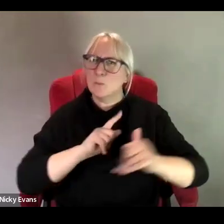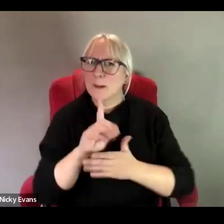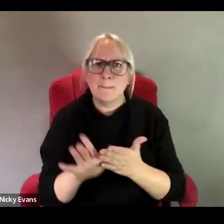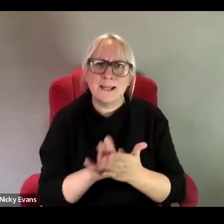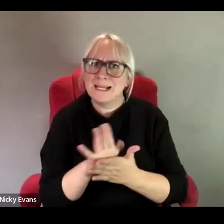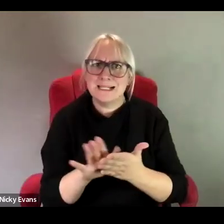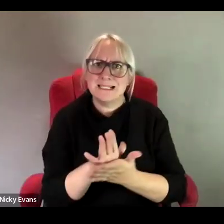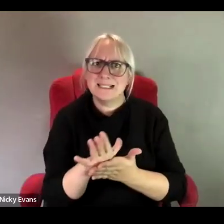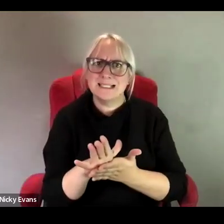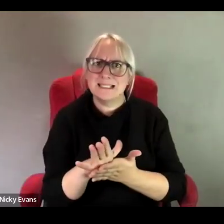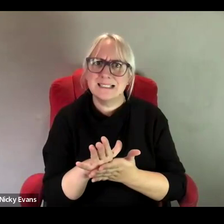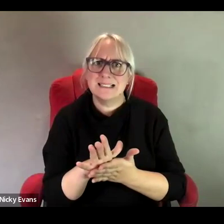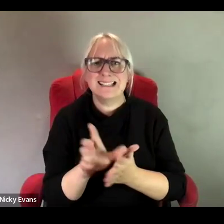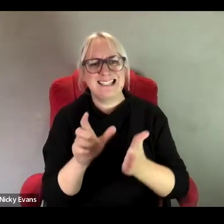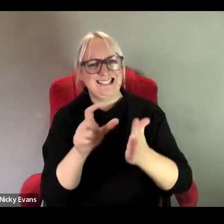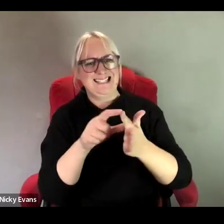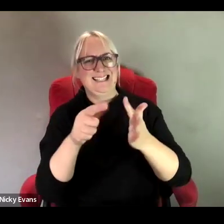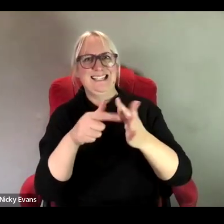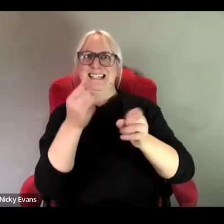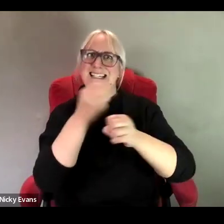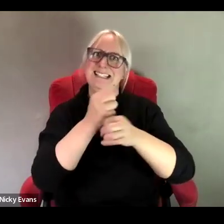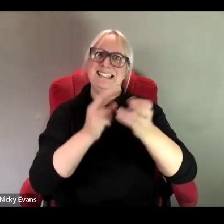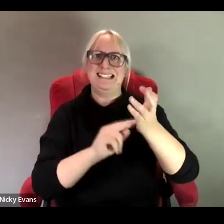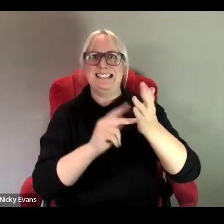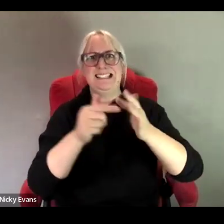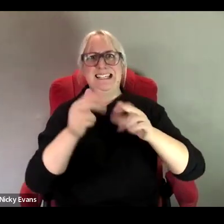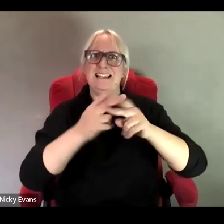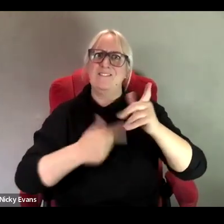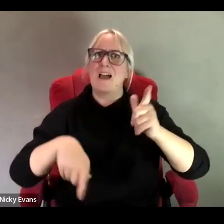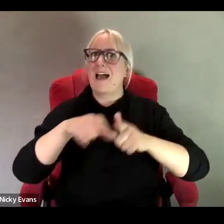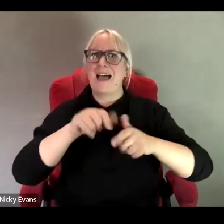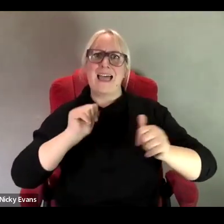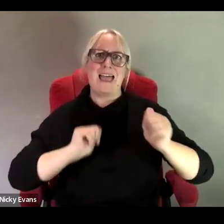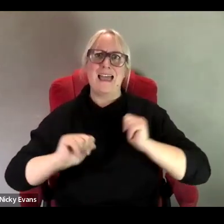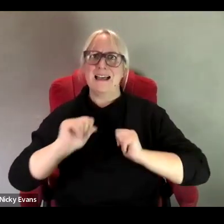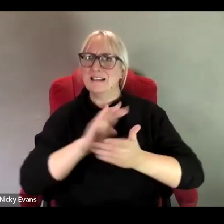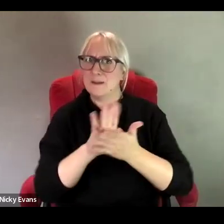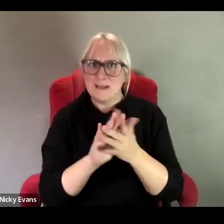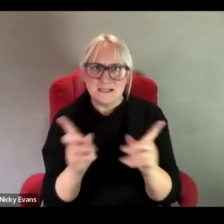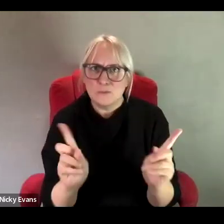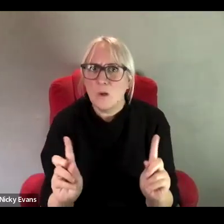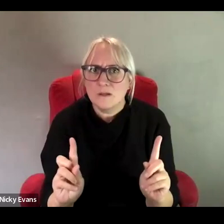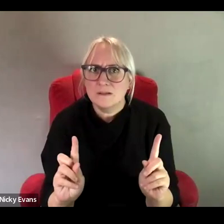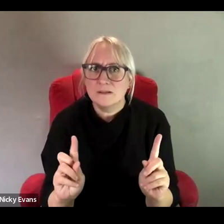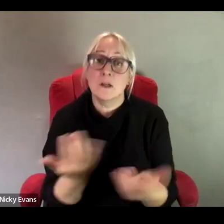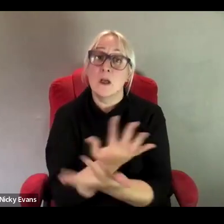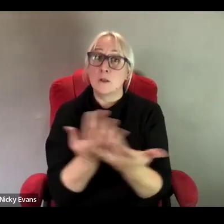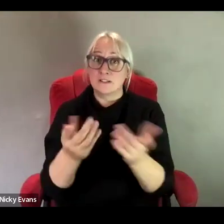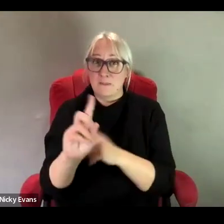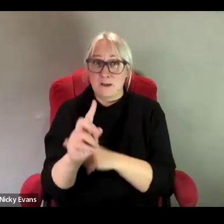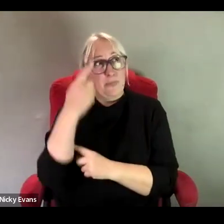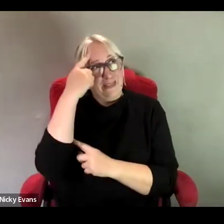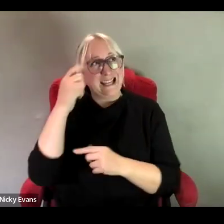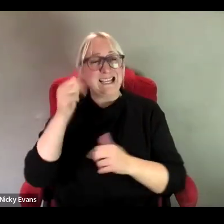be dignified, and that so many people believe that dignity is bound up